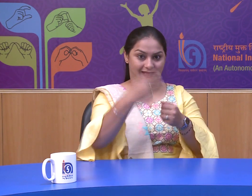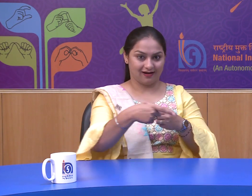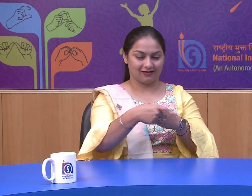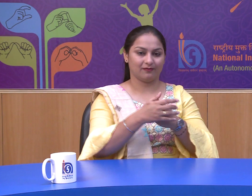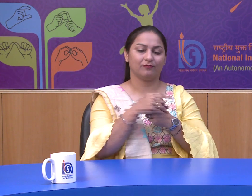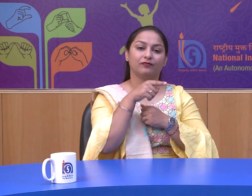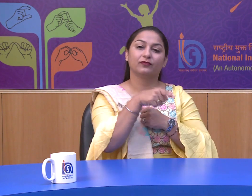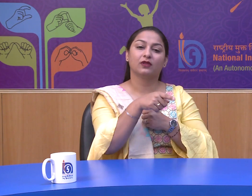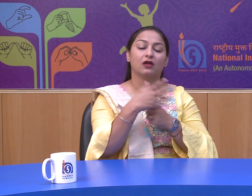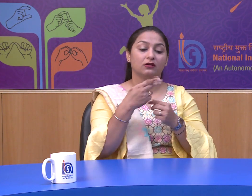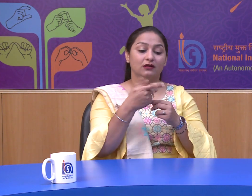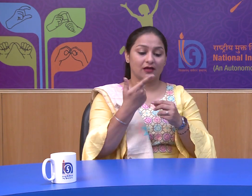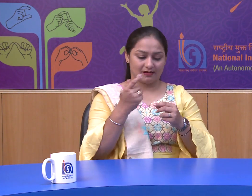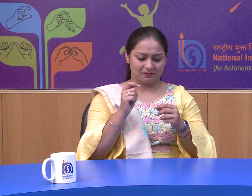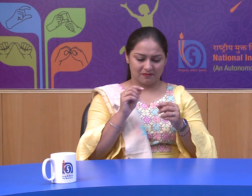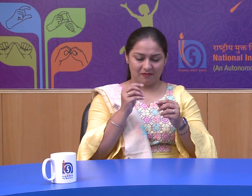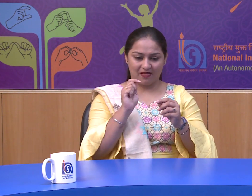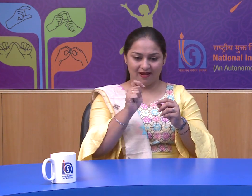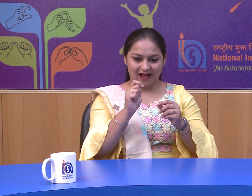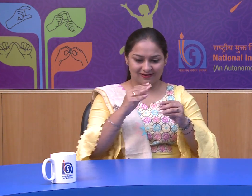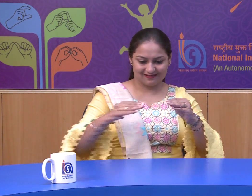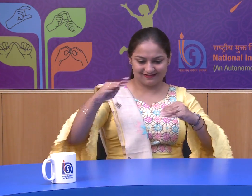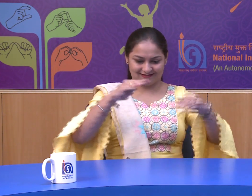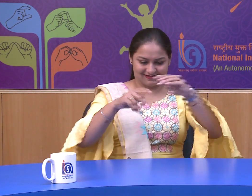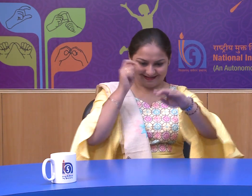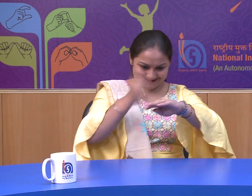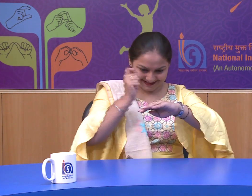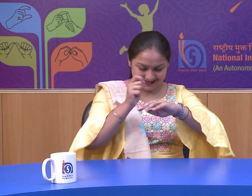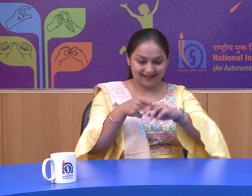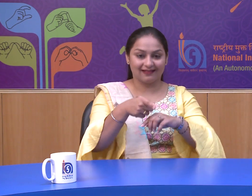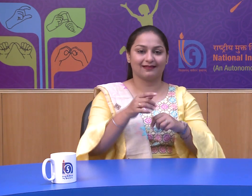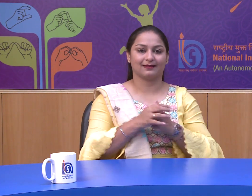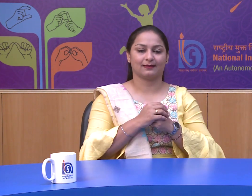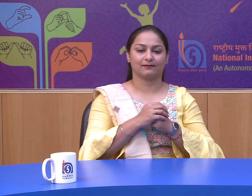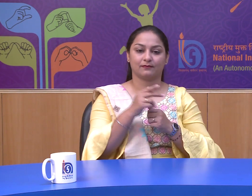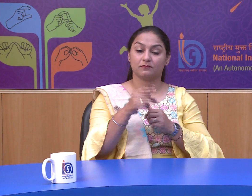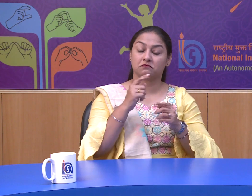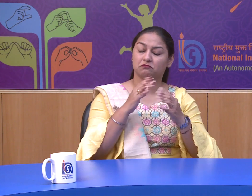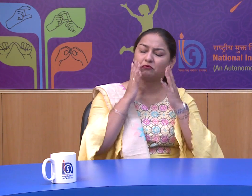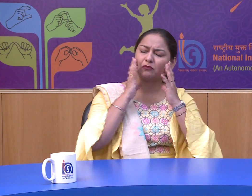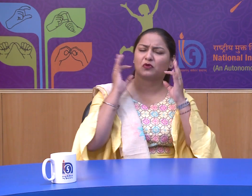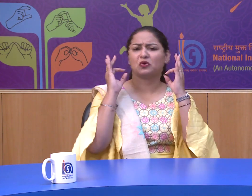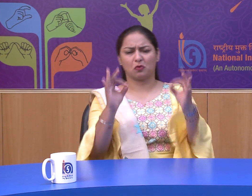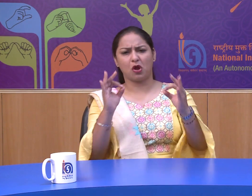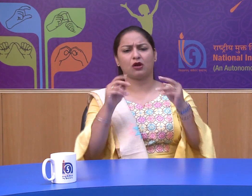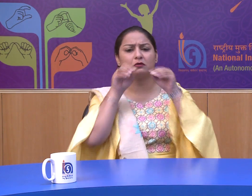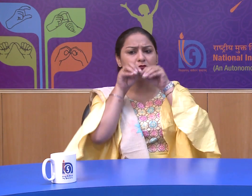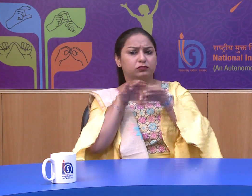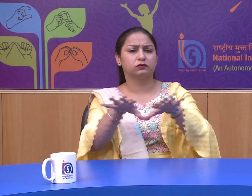and architecture were also greatly influenced by